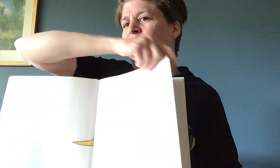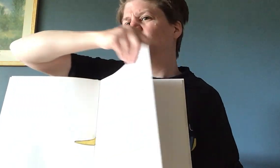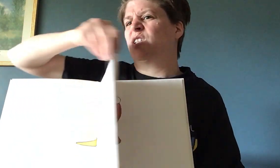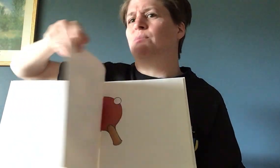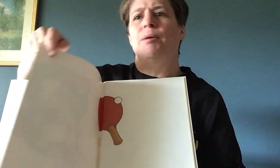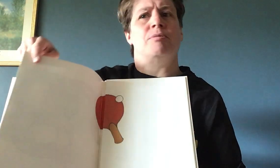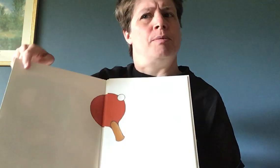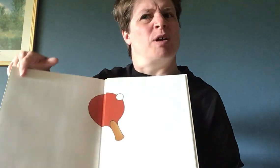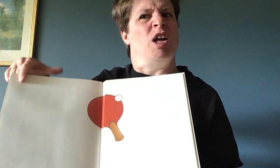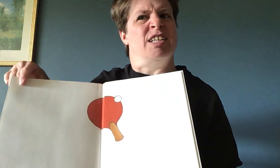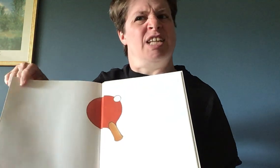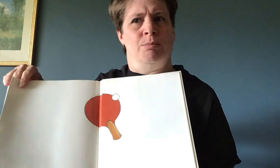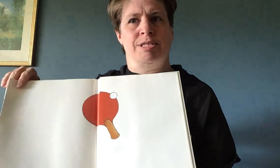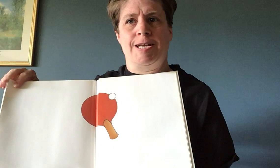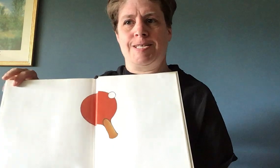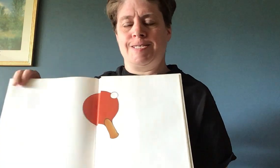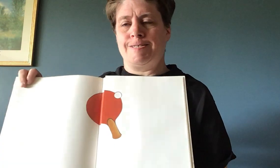Or sometimes people call it table tennis.